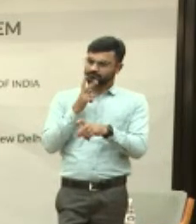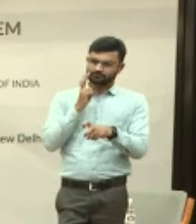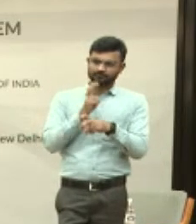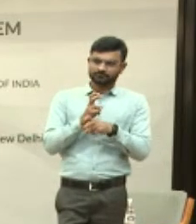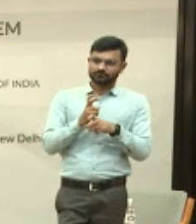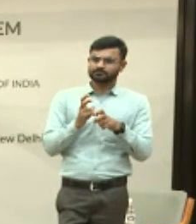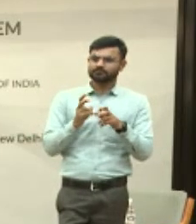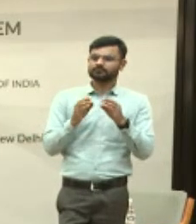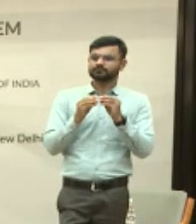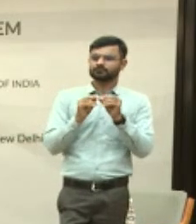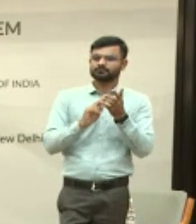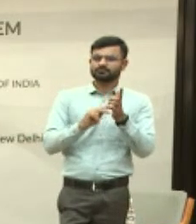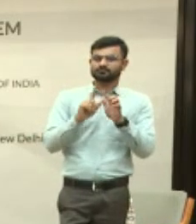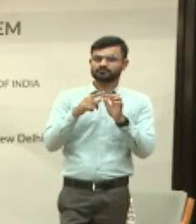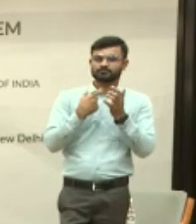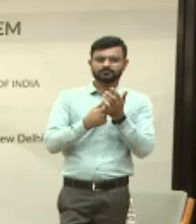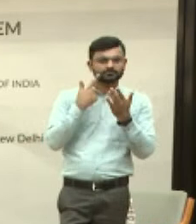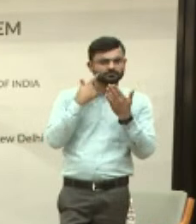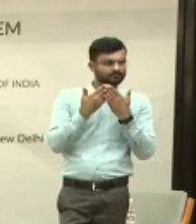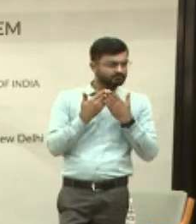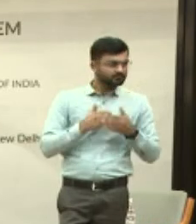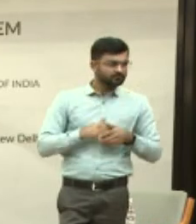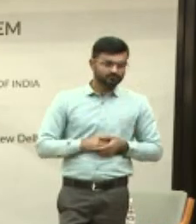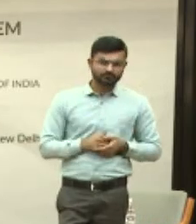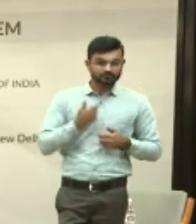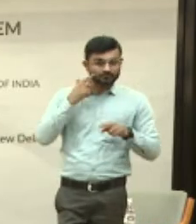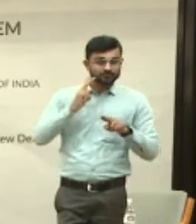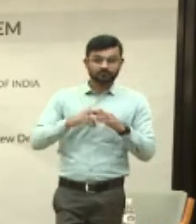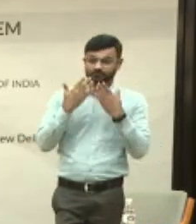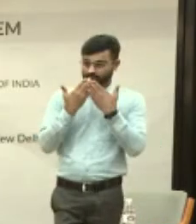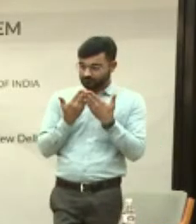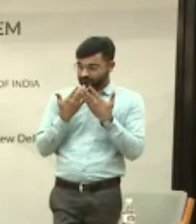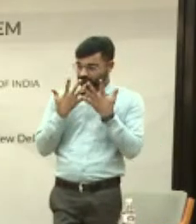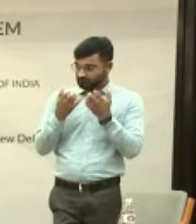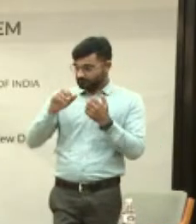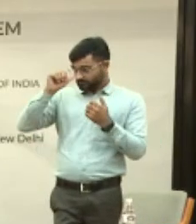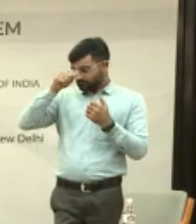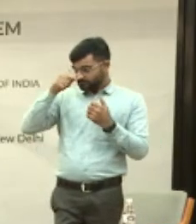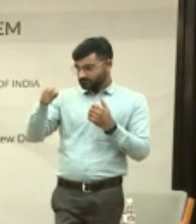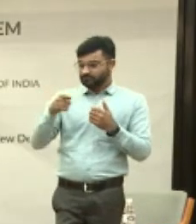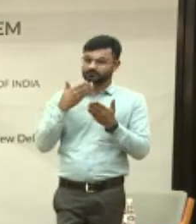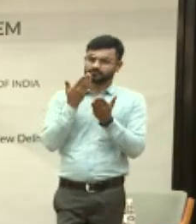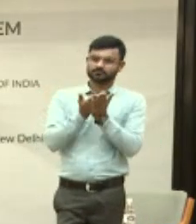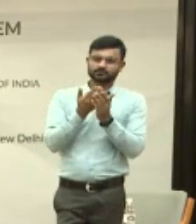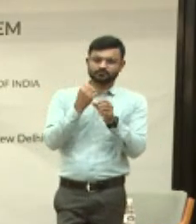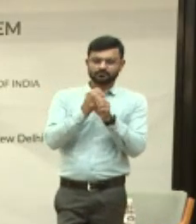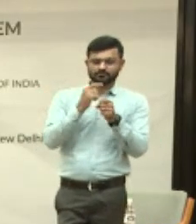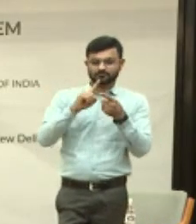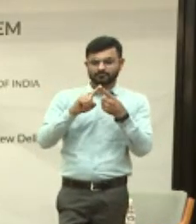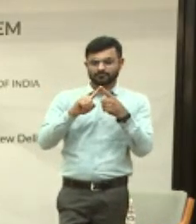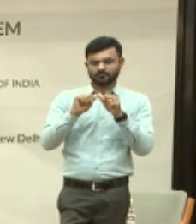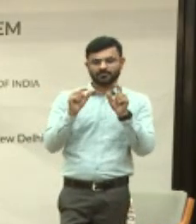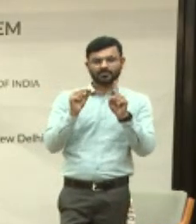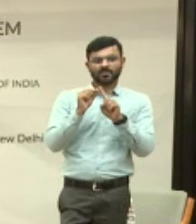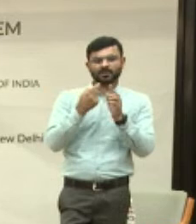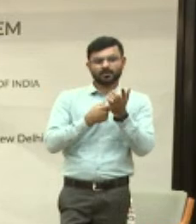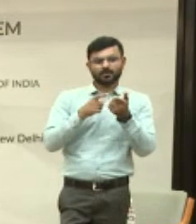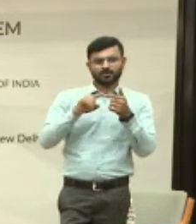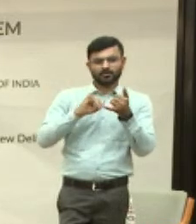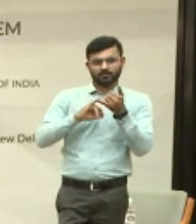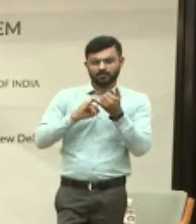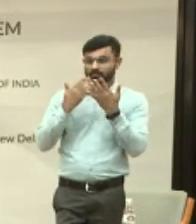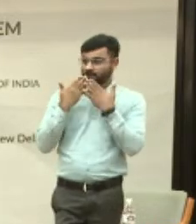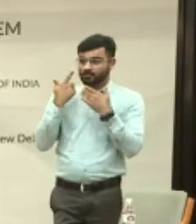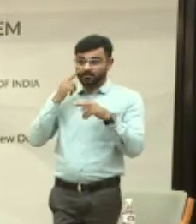by the Bhandarkar Institute. If you want to read it in Hindi, I would recommend the Gita Press. If you want